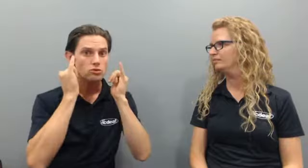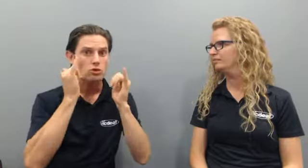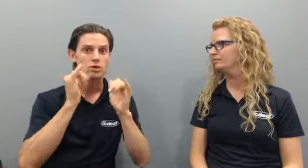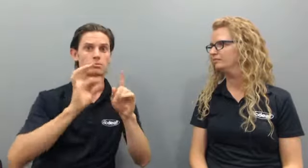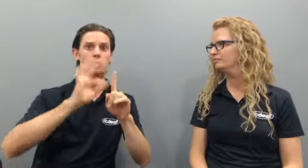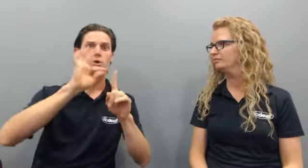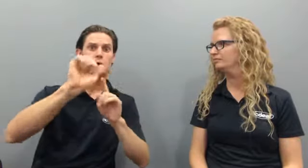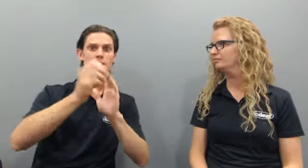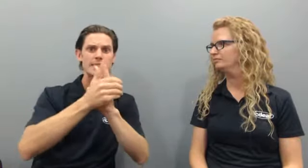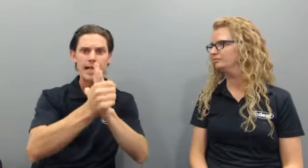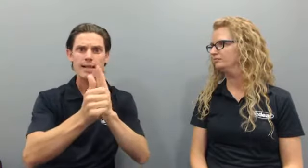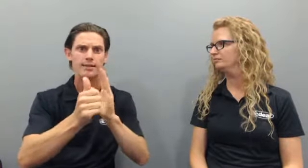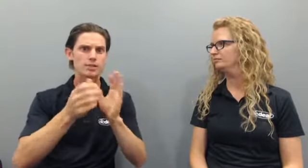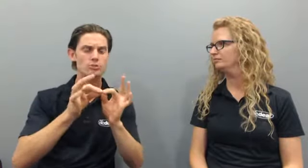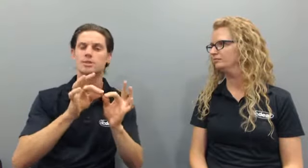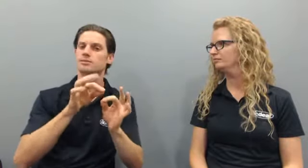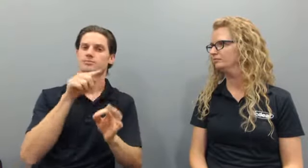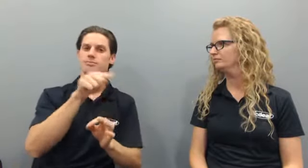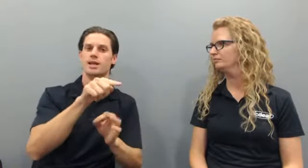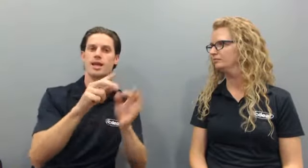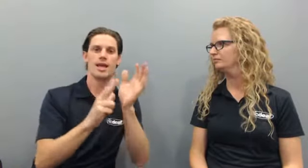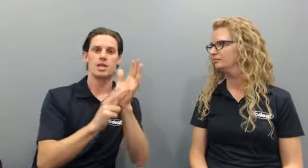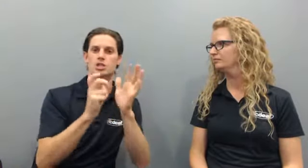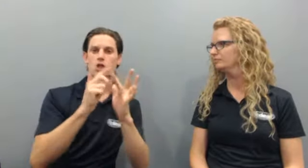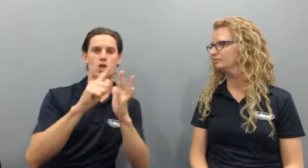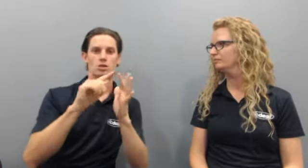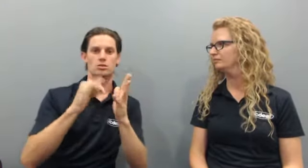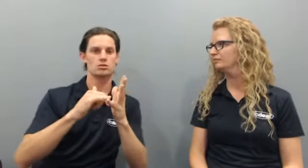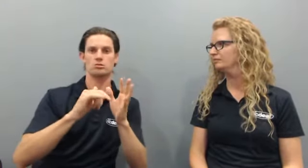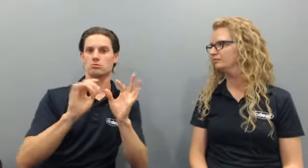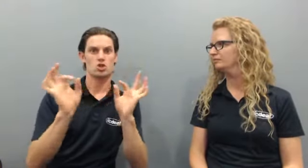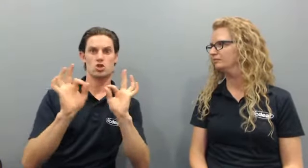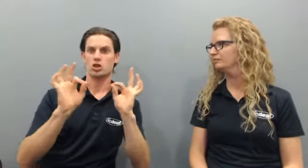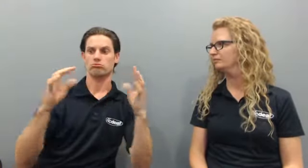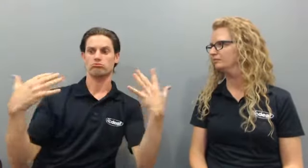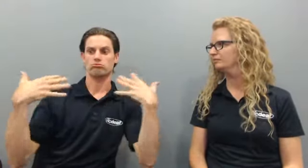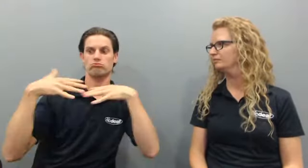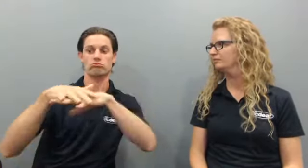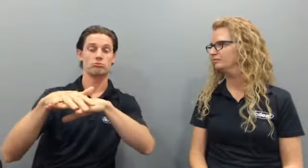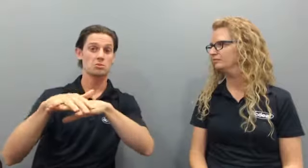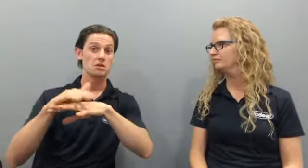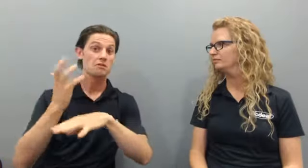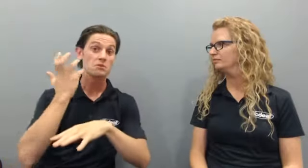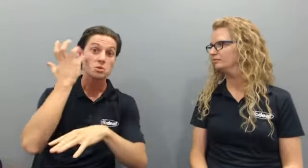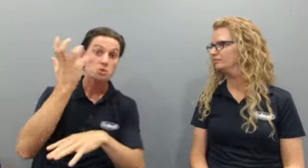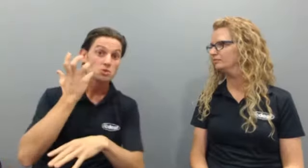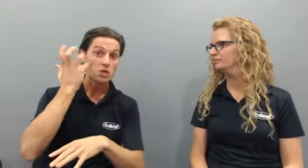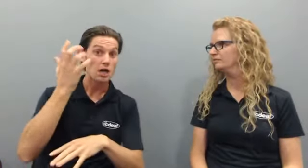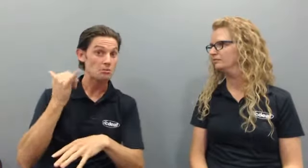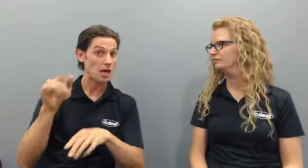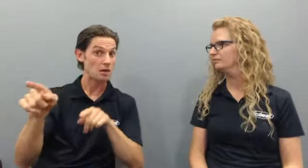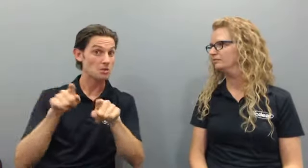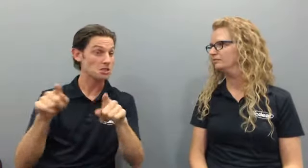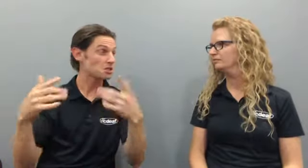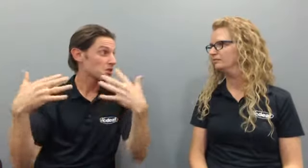Fund. Your personal socialising skills or any skill improvement sessions you may do is separate.